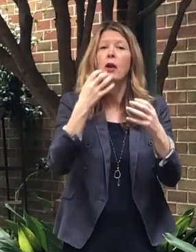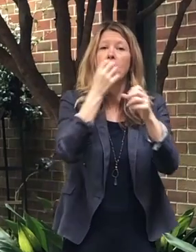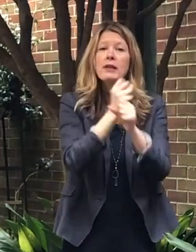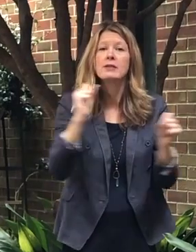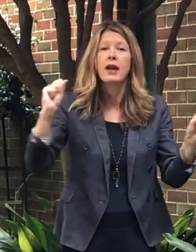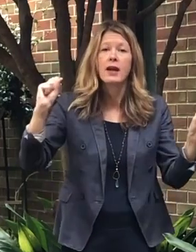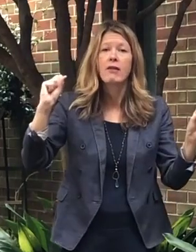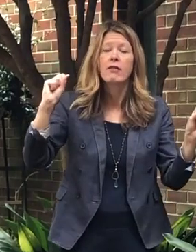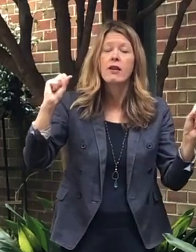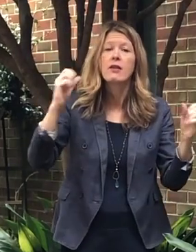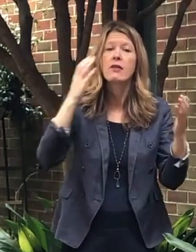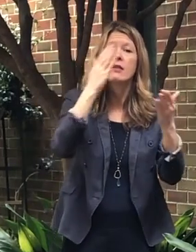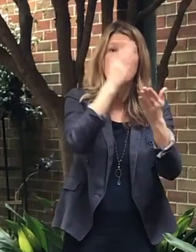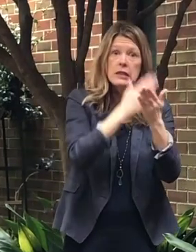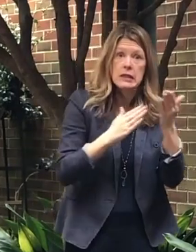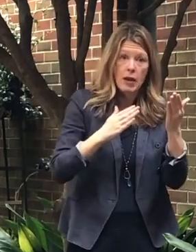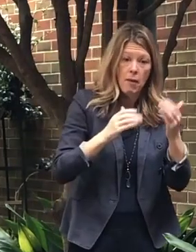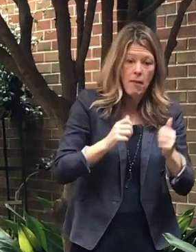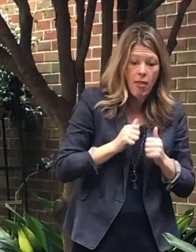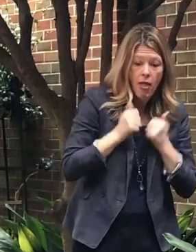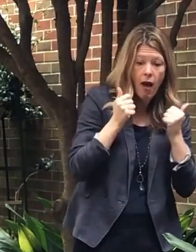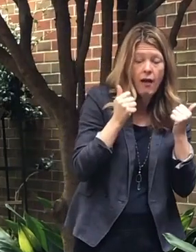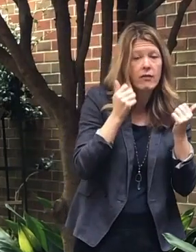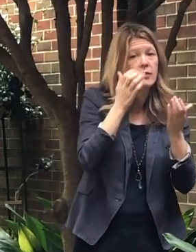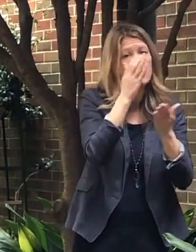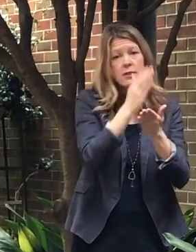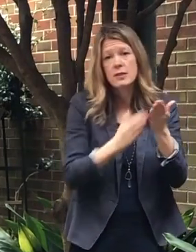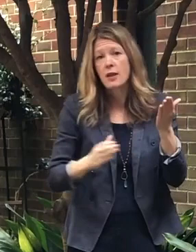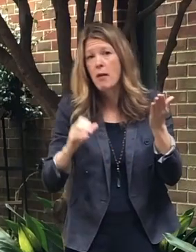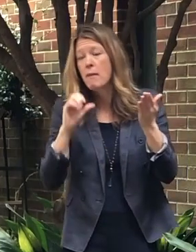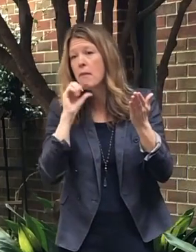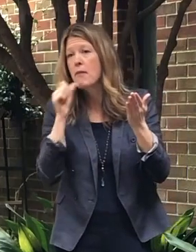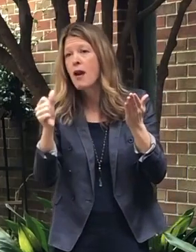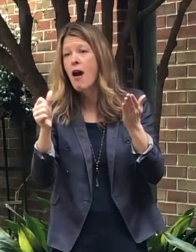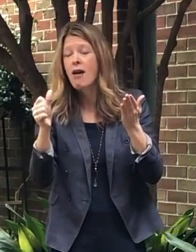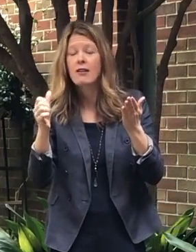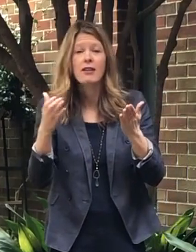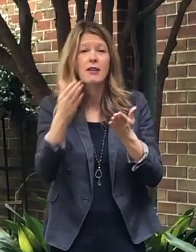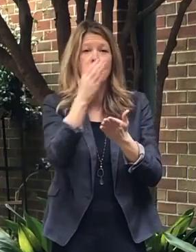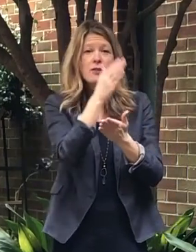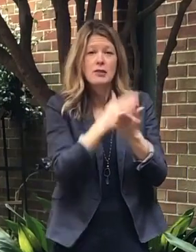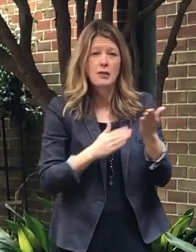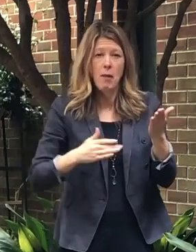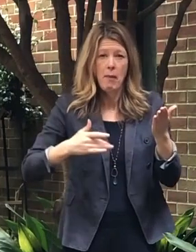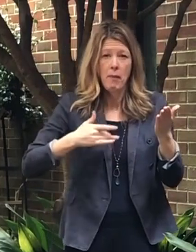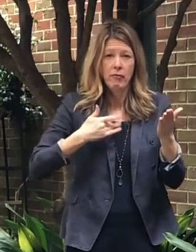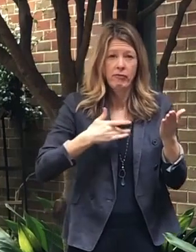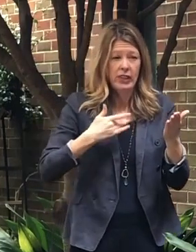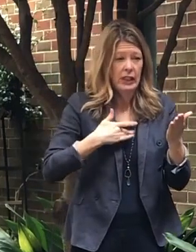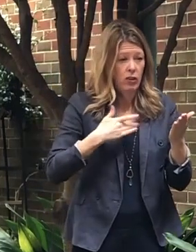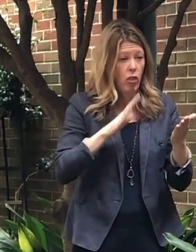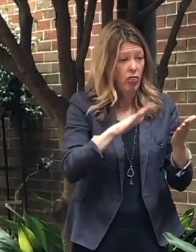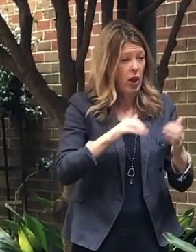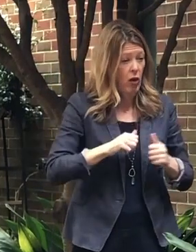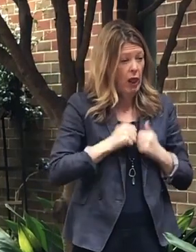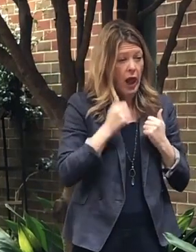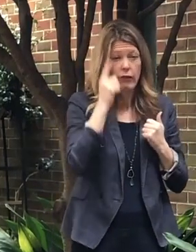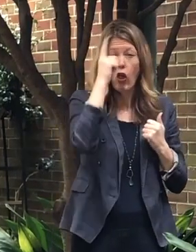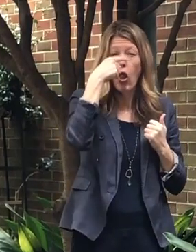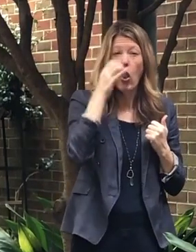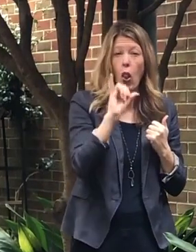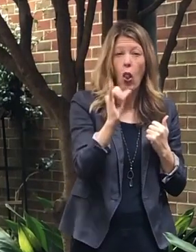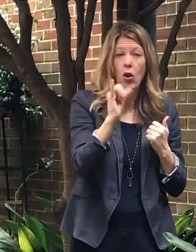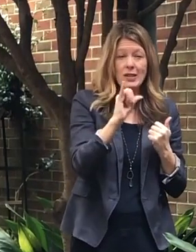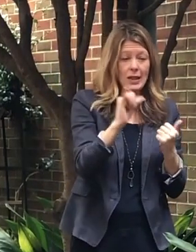are perishing. To the one, a fragrance from death to death, to the other,